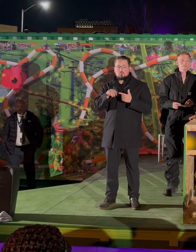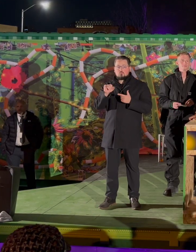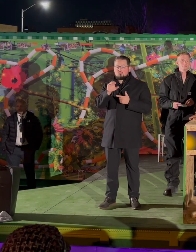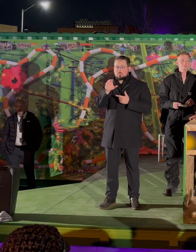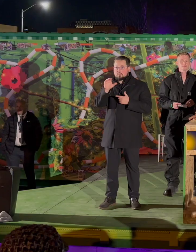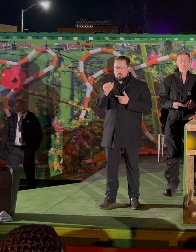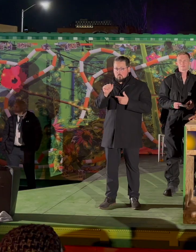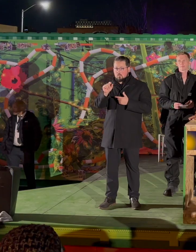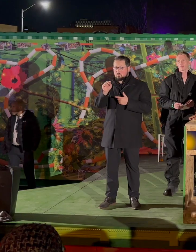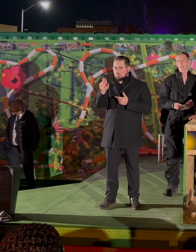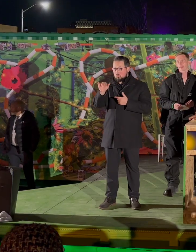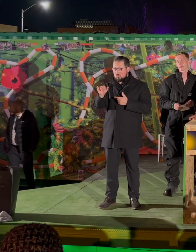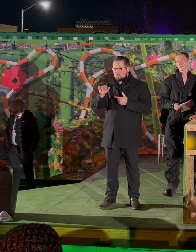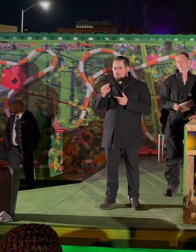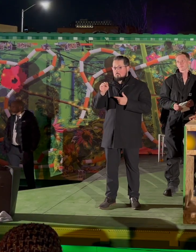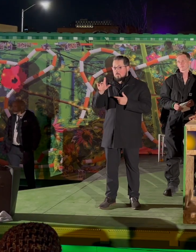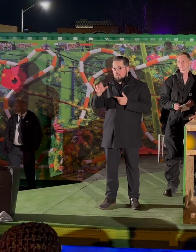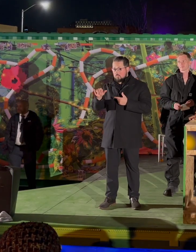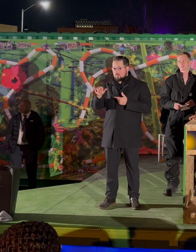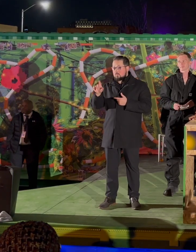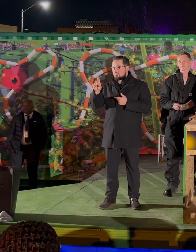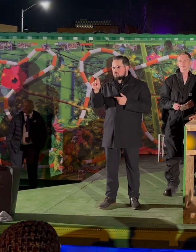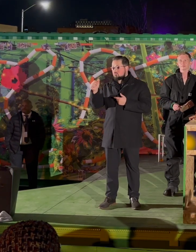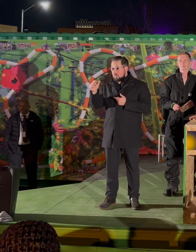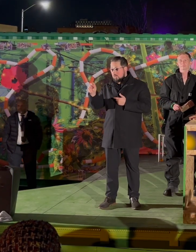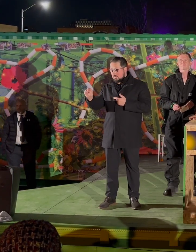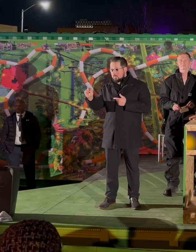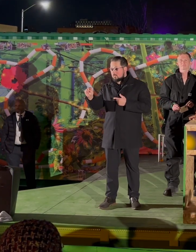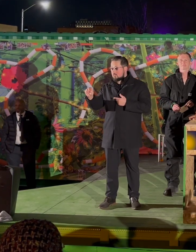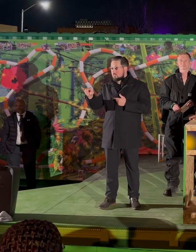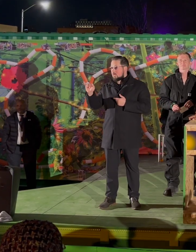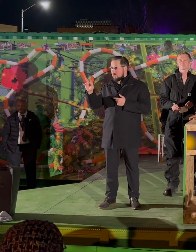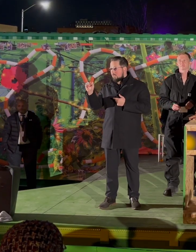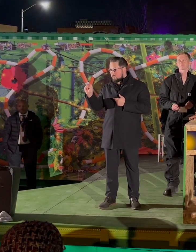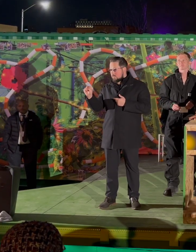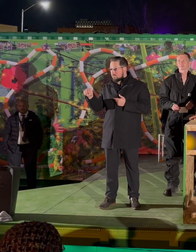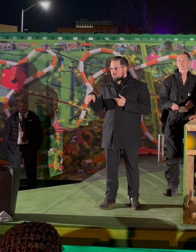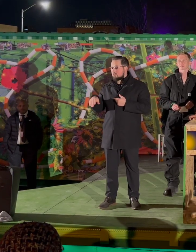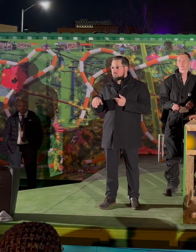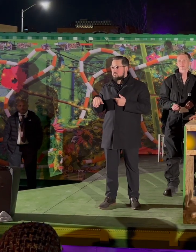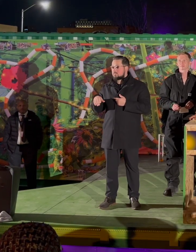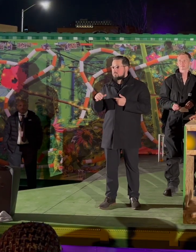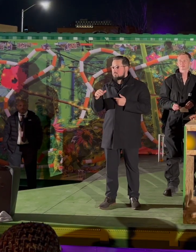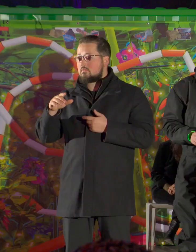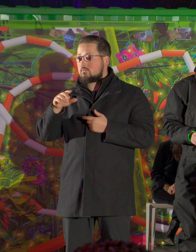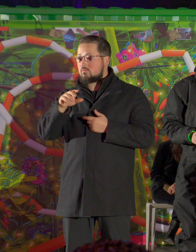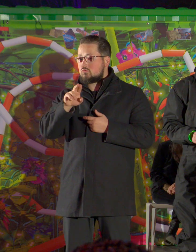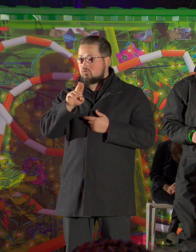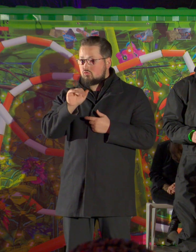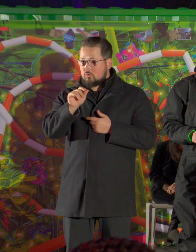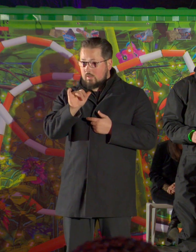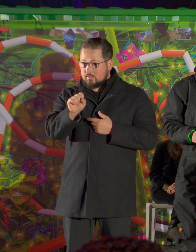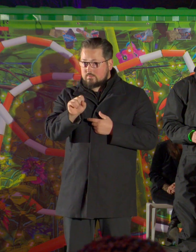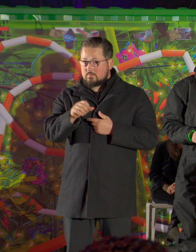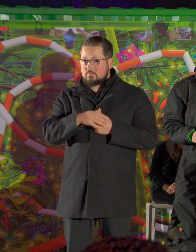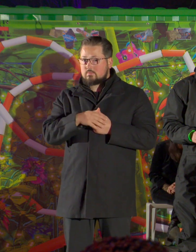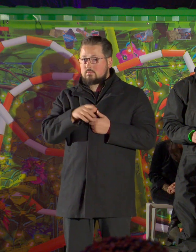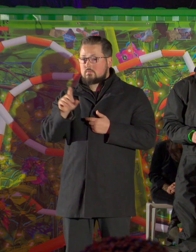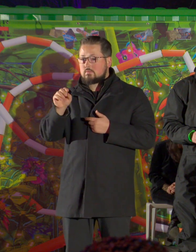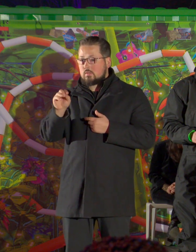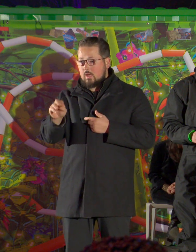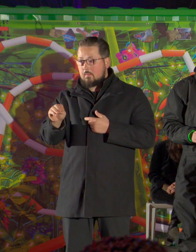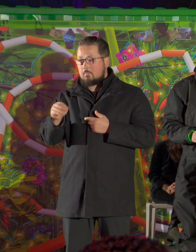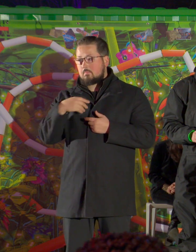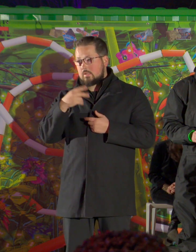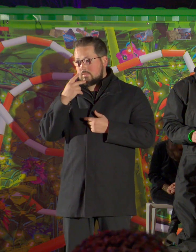Jessica, Tori, Molly, Dragon, Ivan, Darius, Dom.